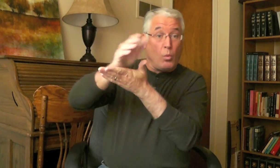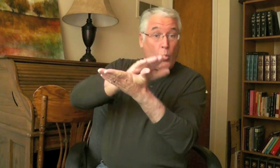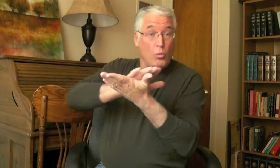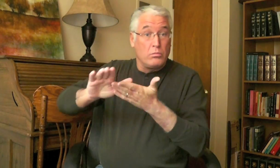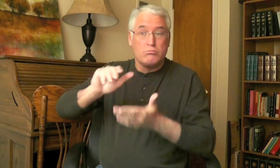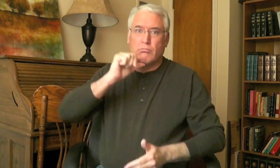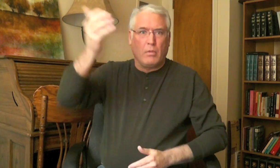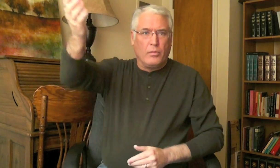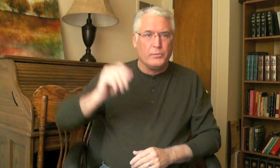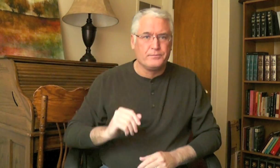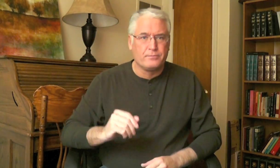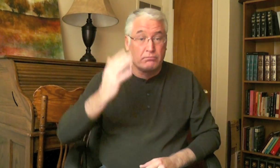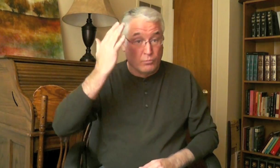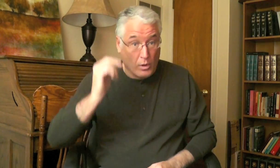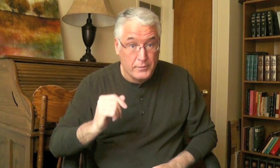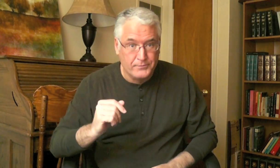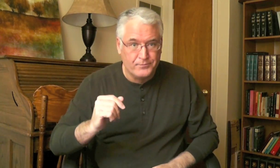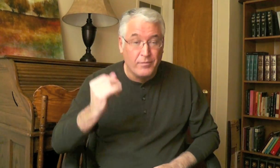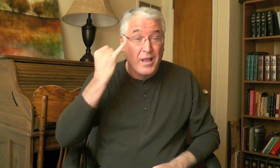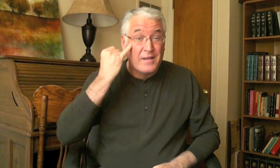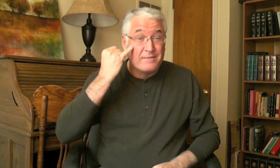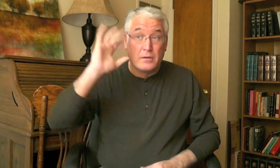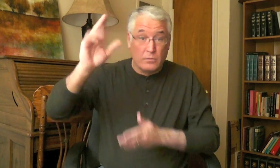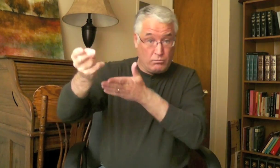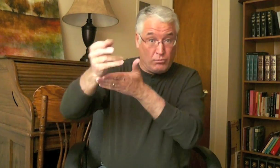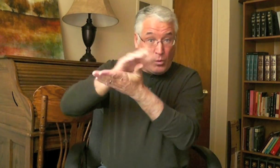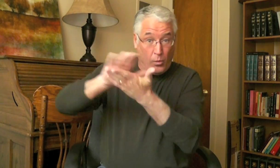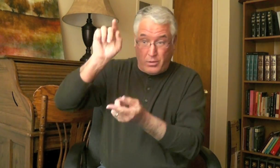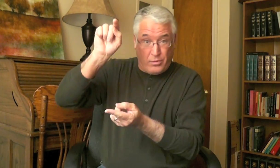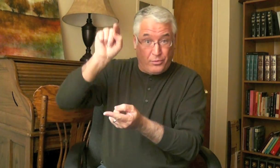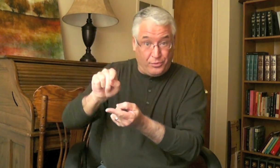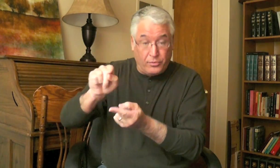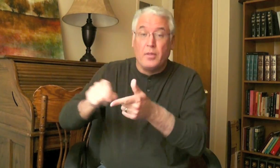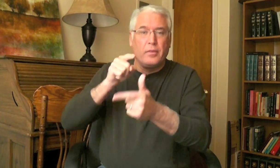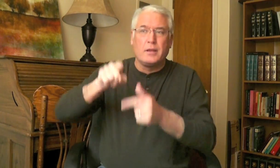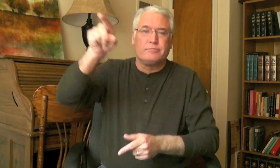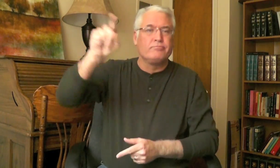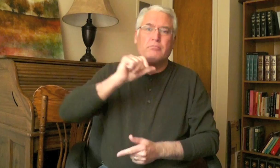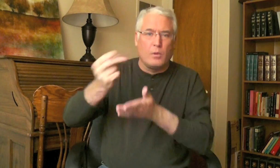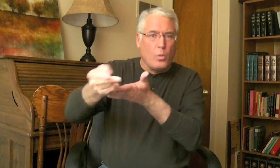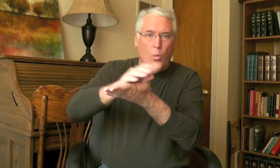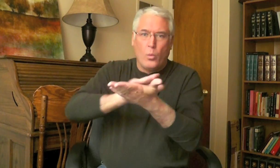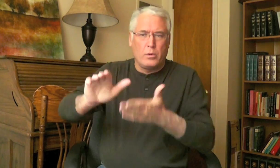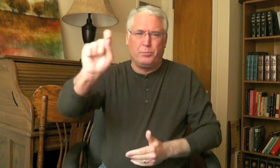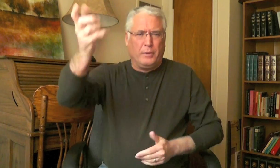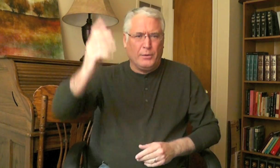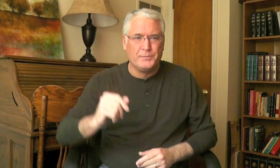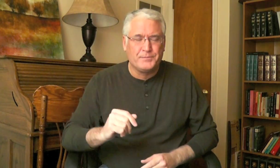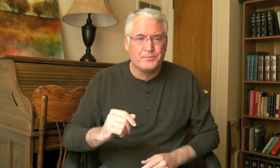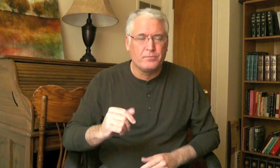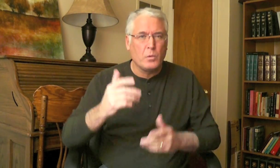would mean that he isn't holy. Why? Because diminishing it would mean he's not holy,